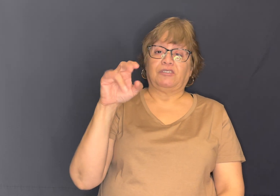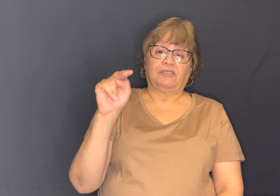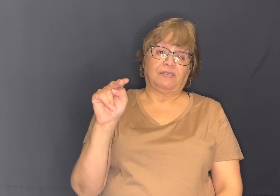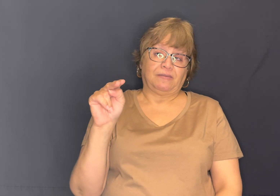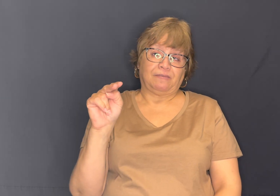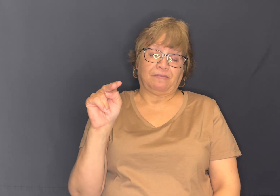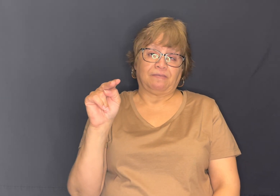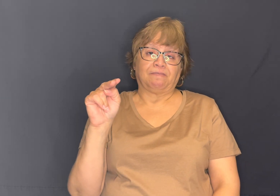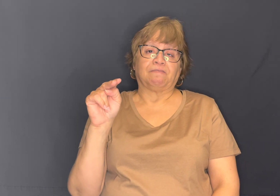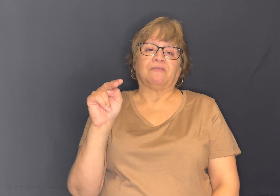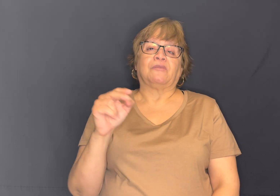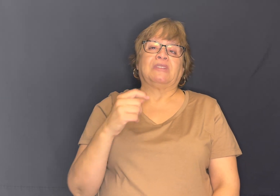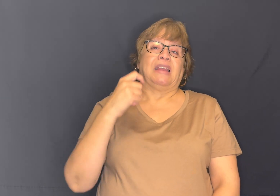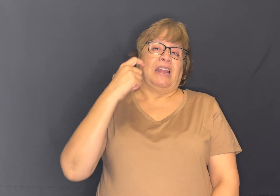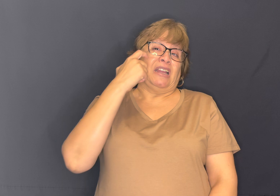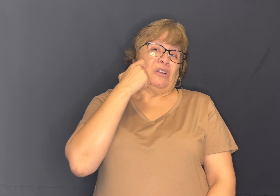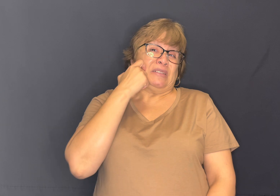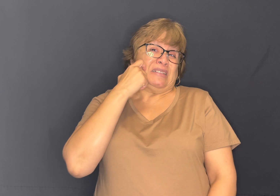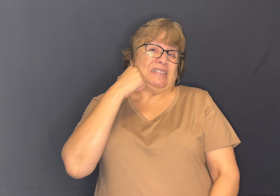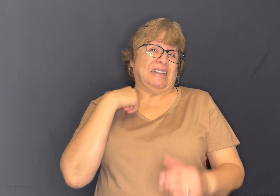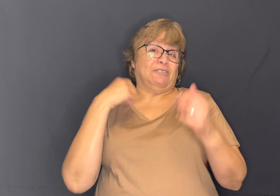and this is part 2. It's the second session.